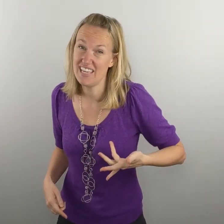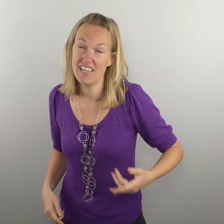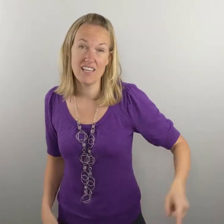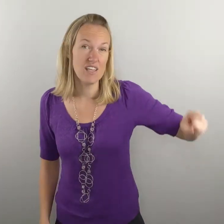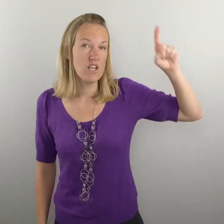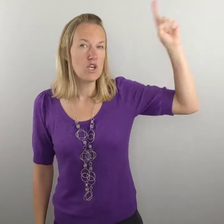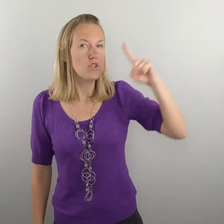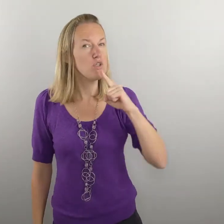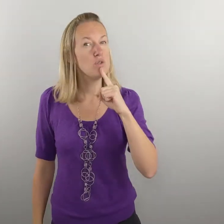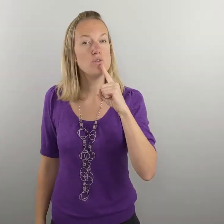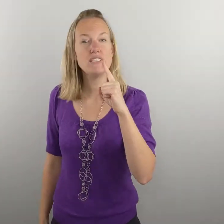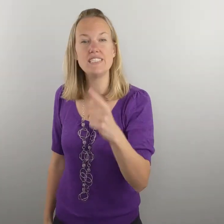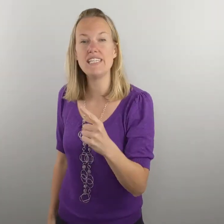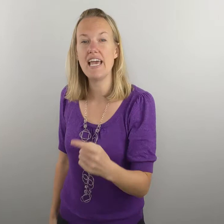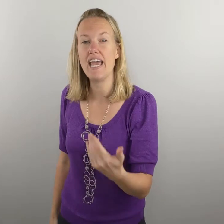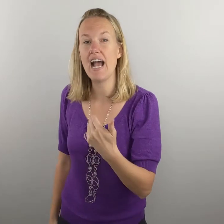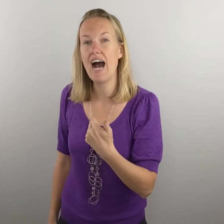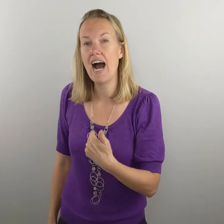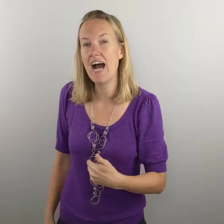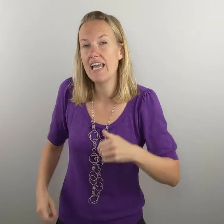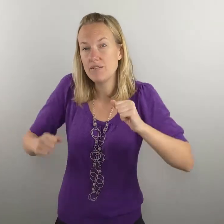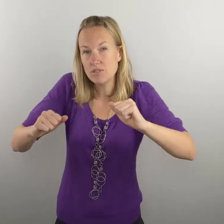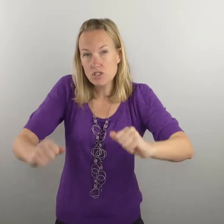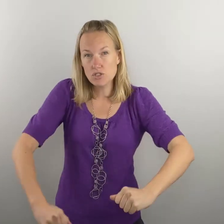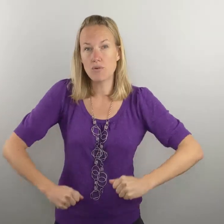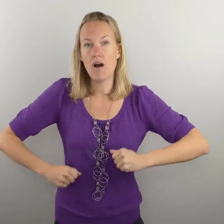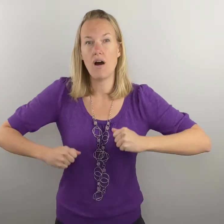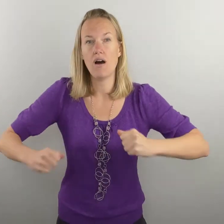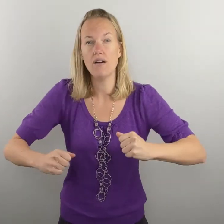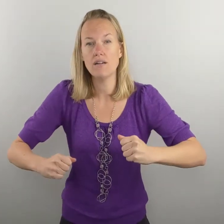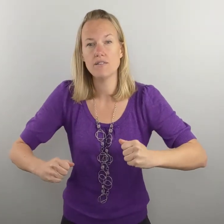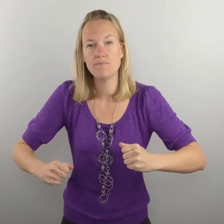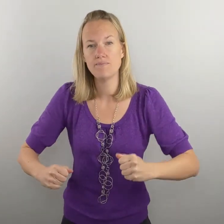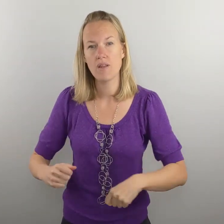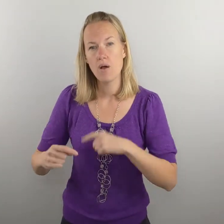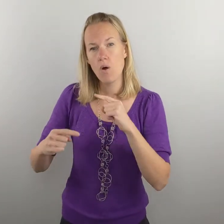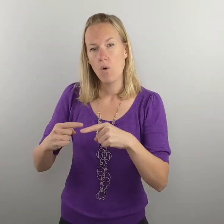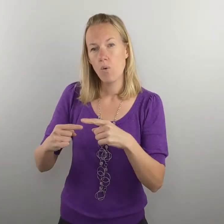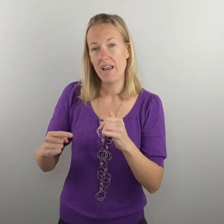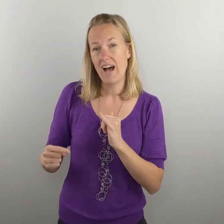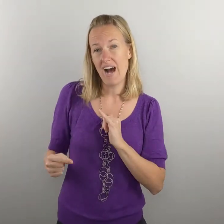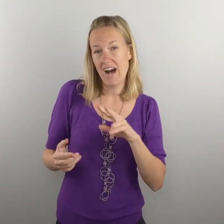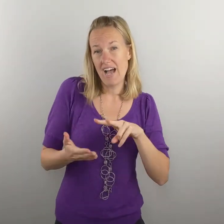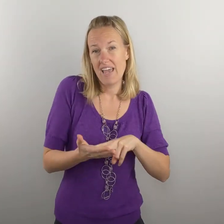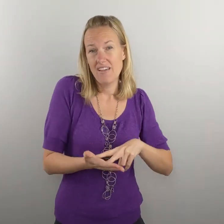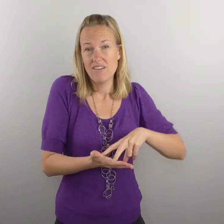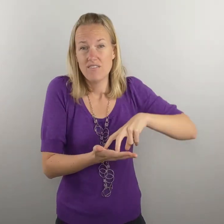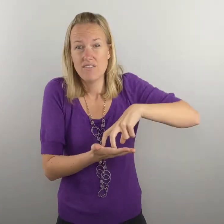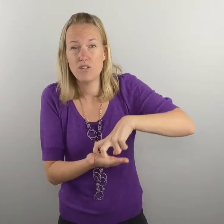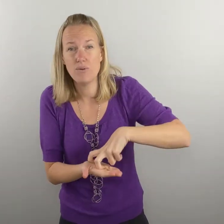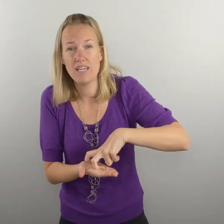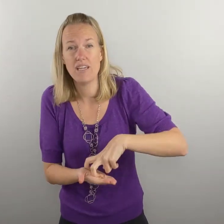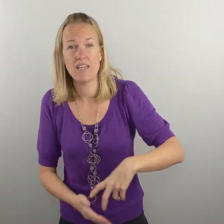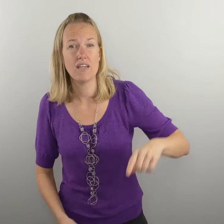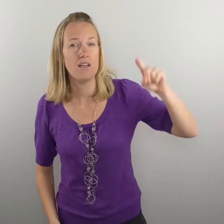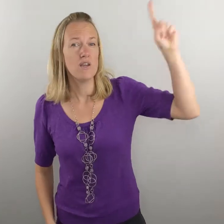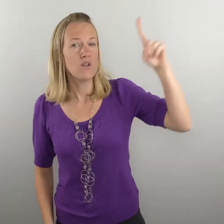thing. You say I am strong when I feel weak.